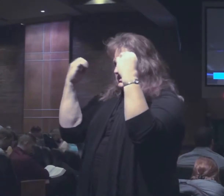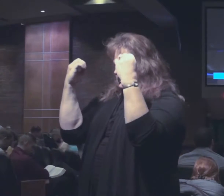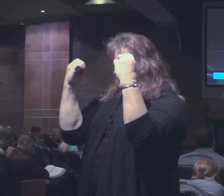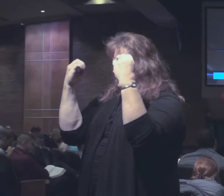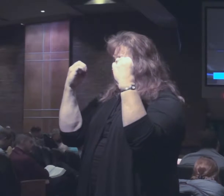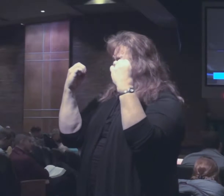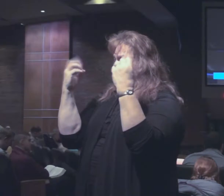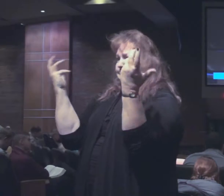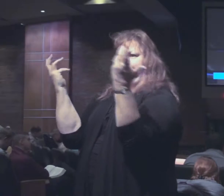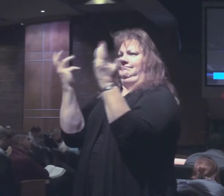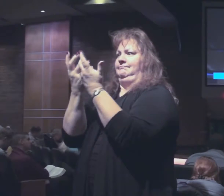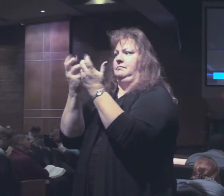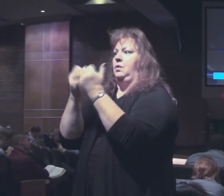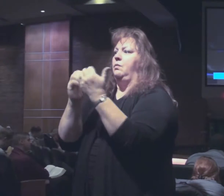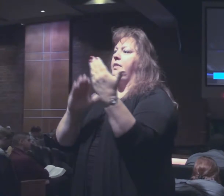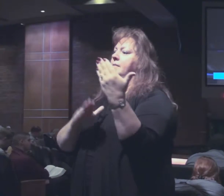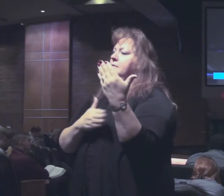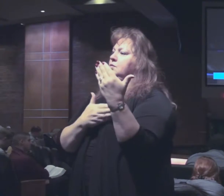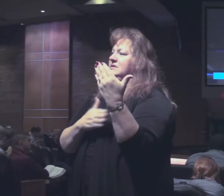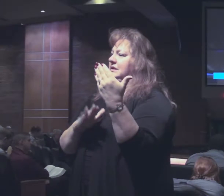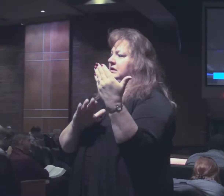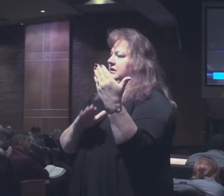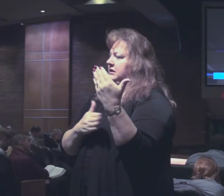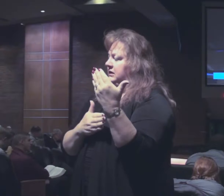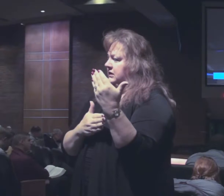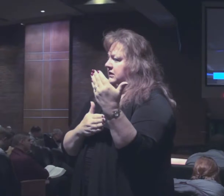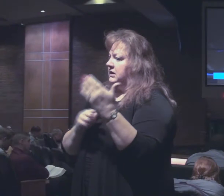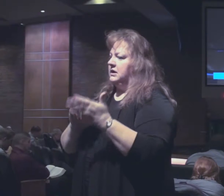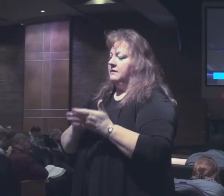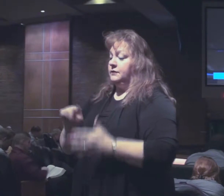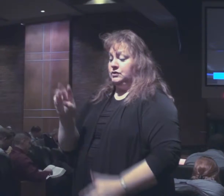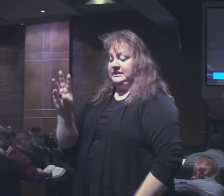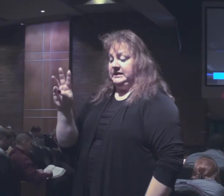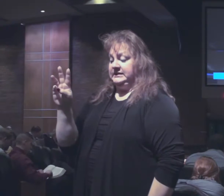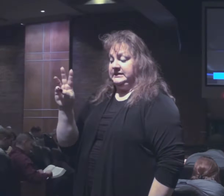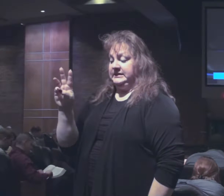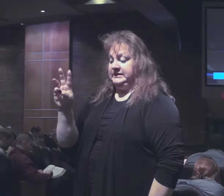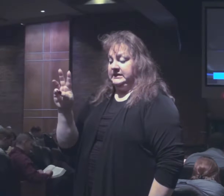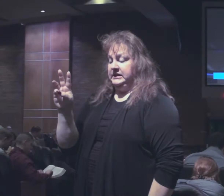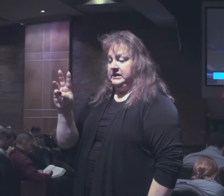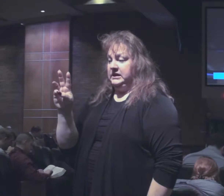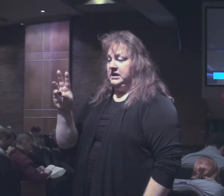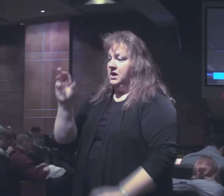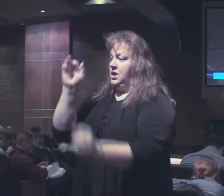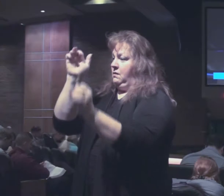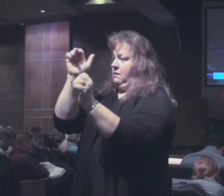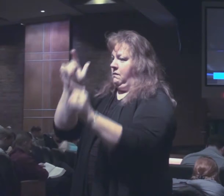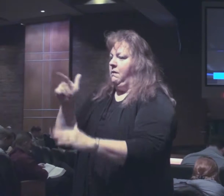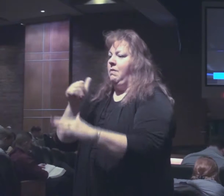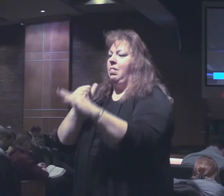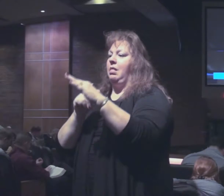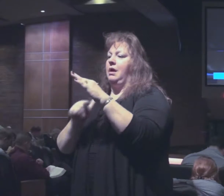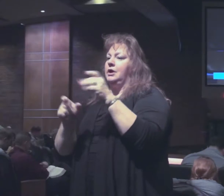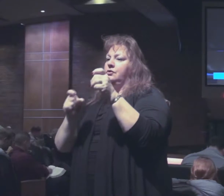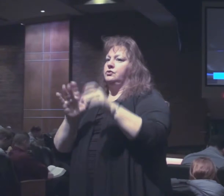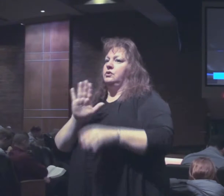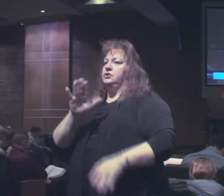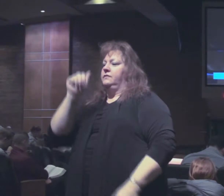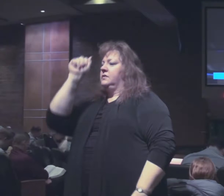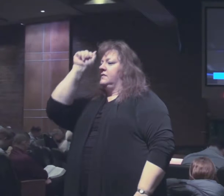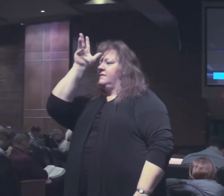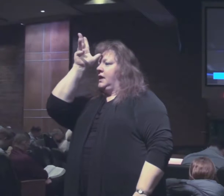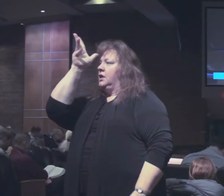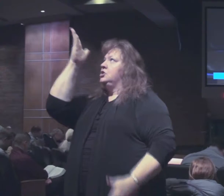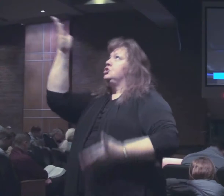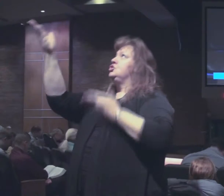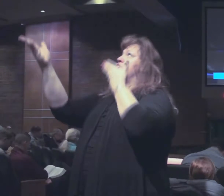accompanied with the music. And down in verse 6, all these were under the direction of their father to sing